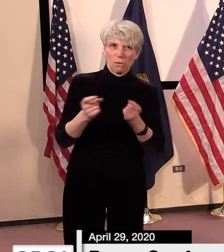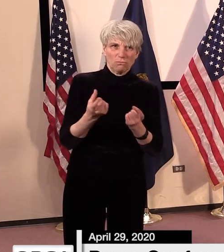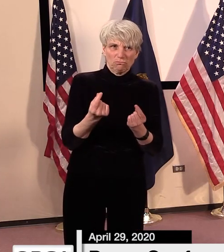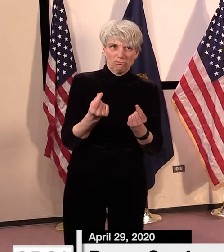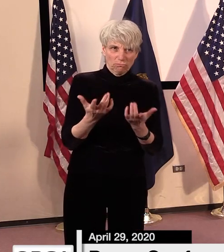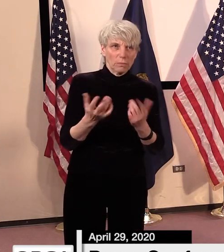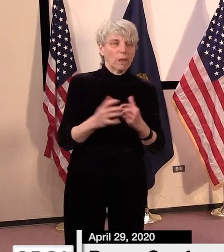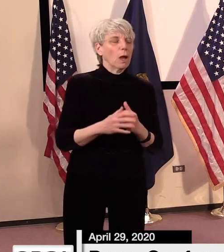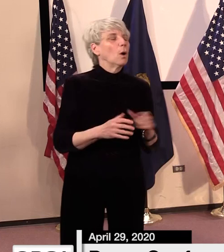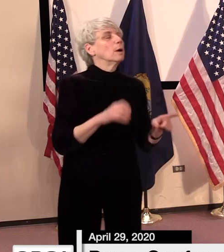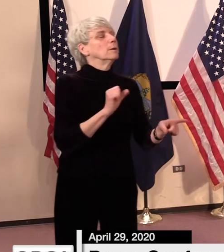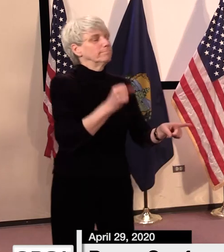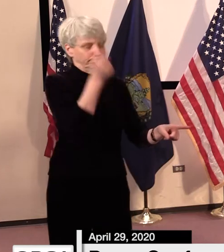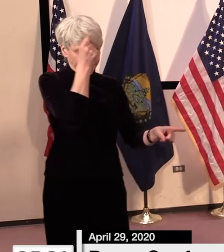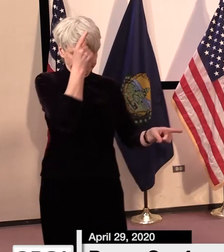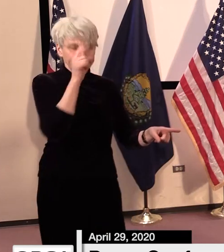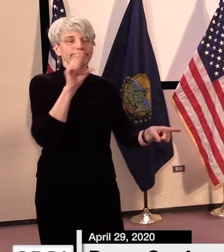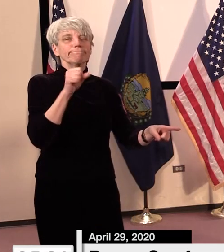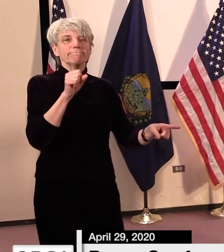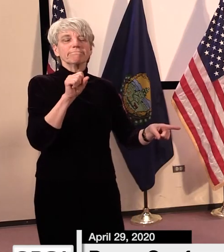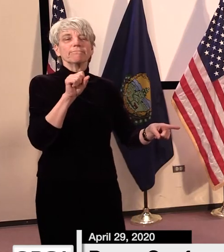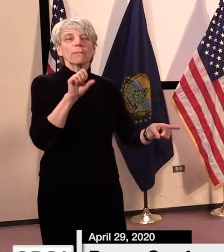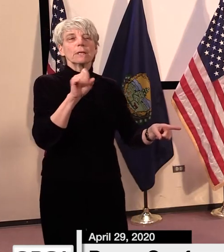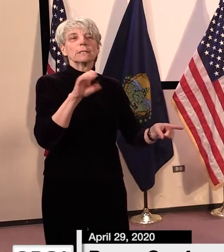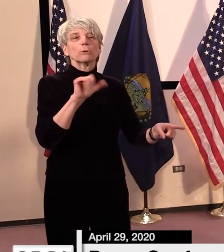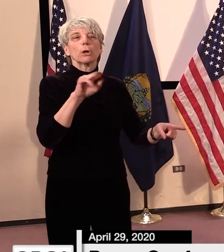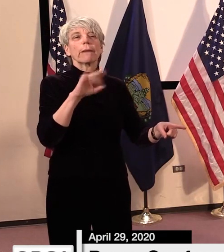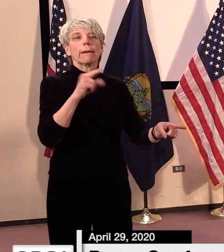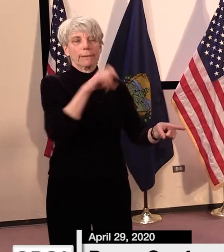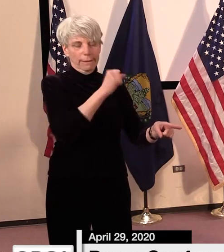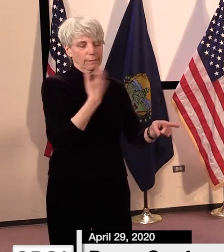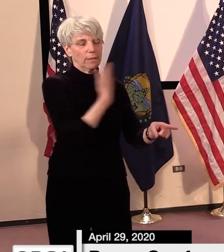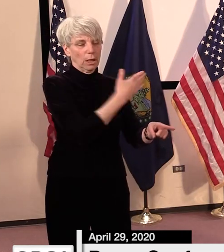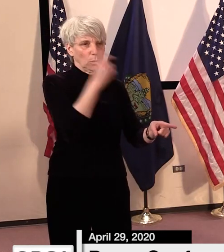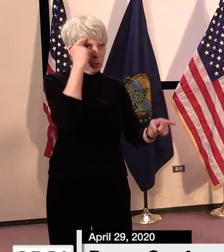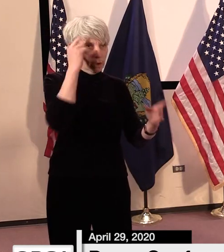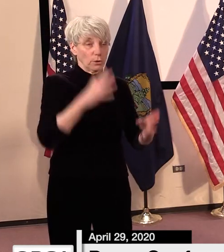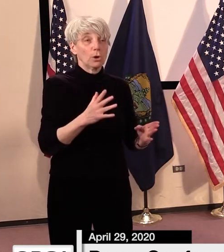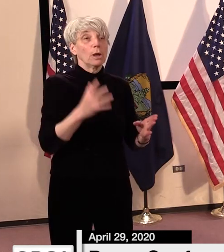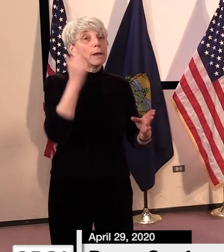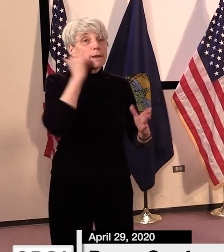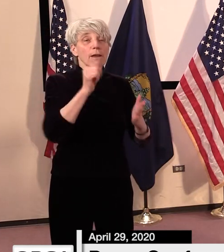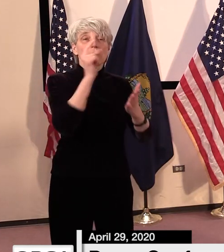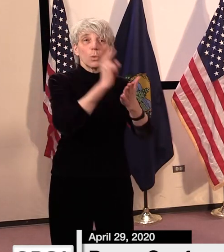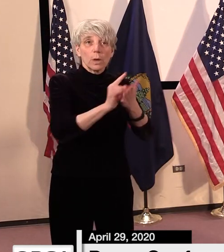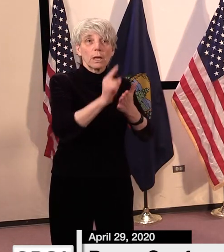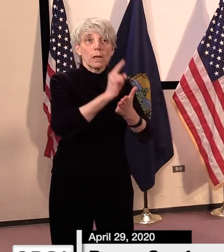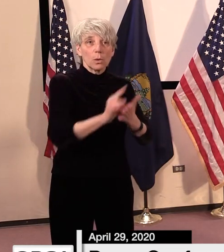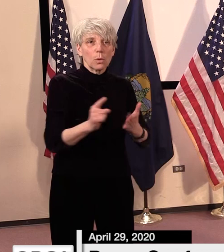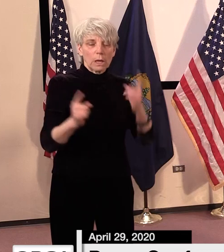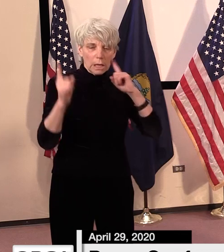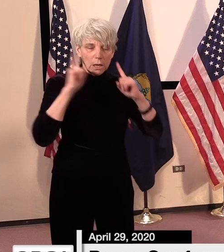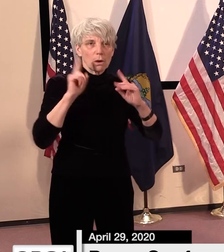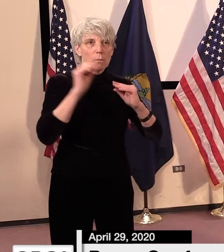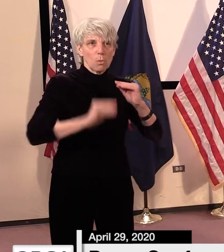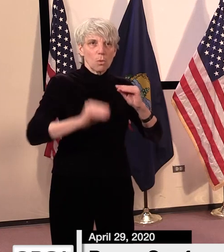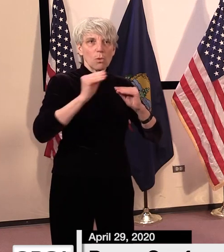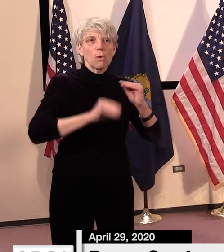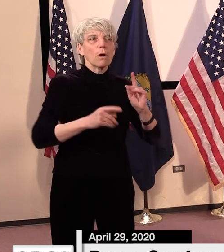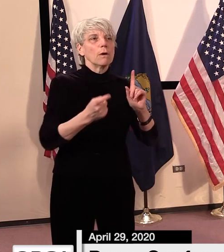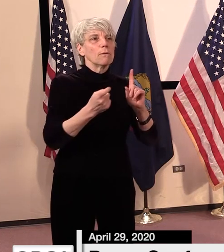Yeah, thank you, Governor. There have been some evolving numbers on a weekly basis from the legislative